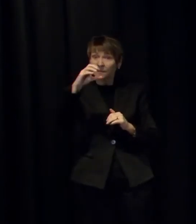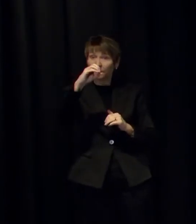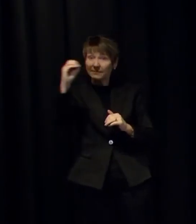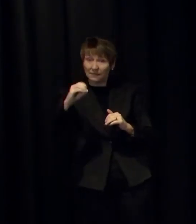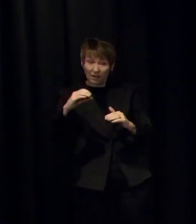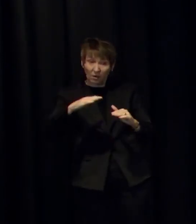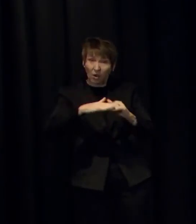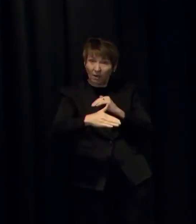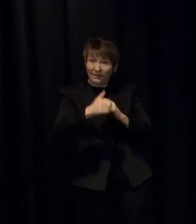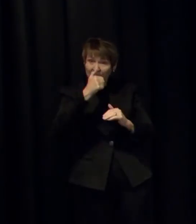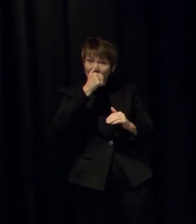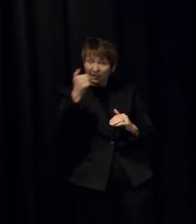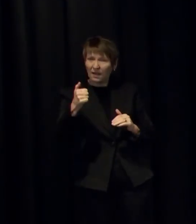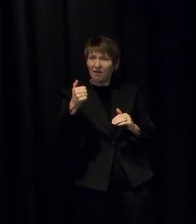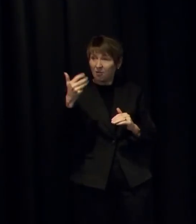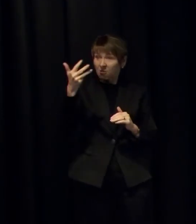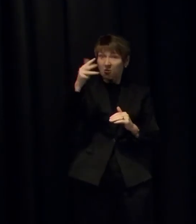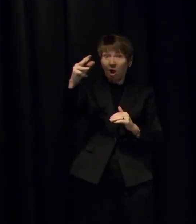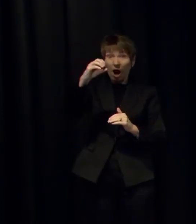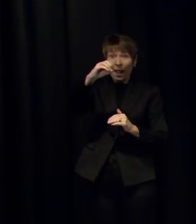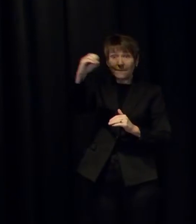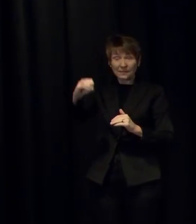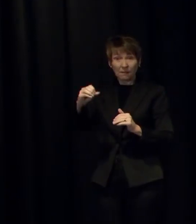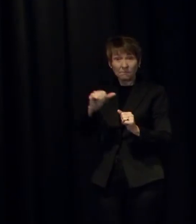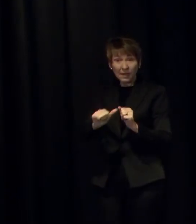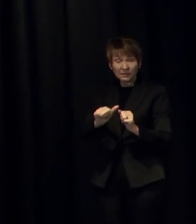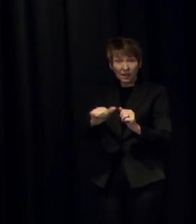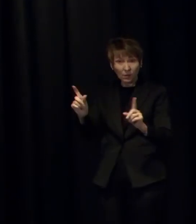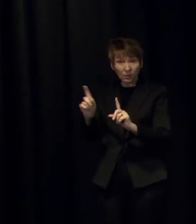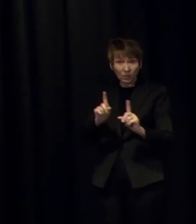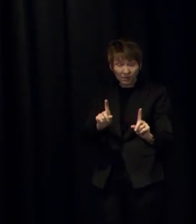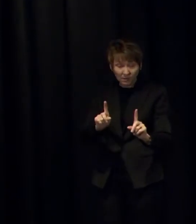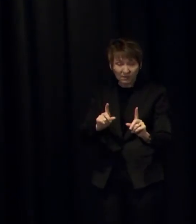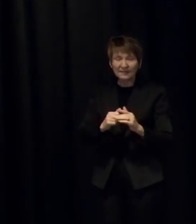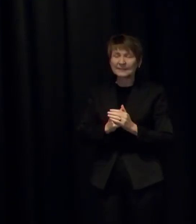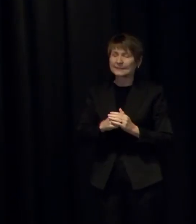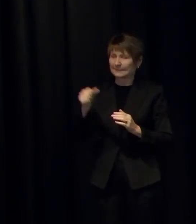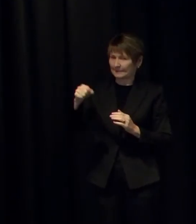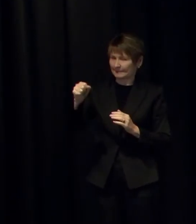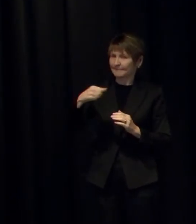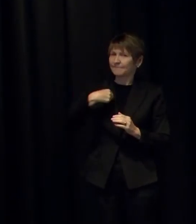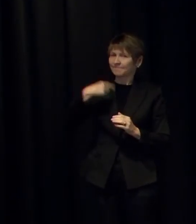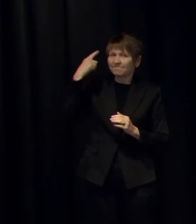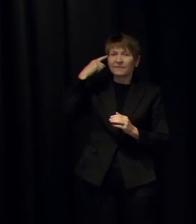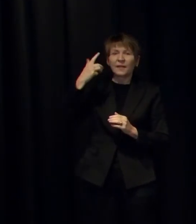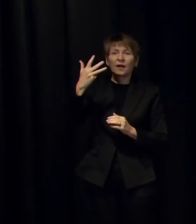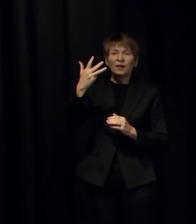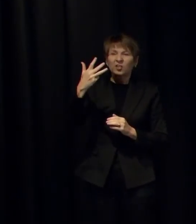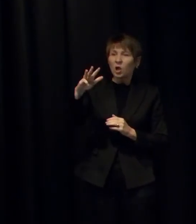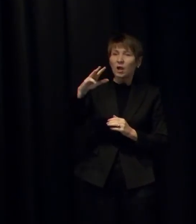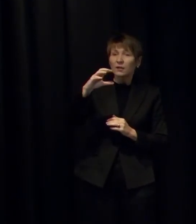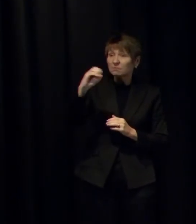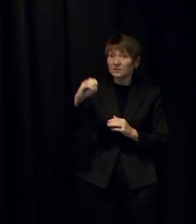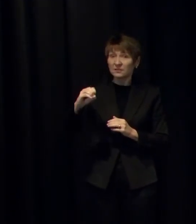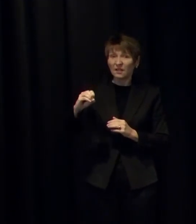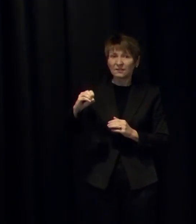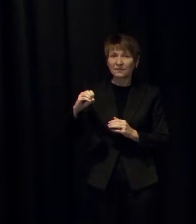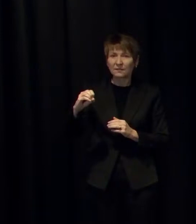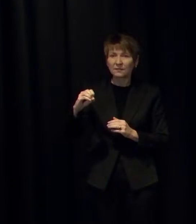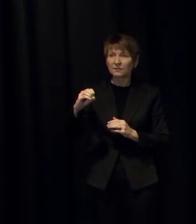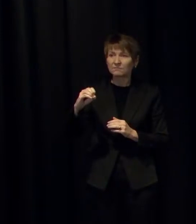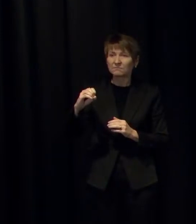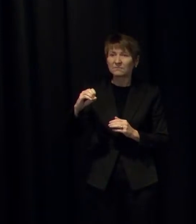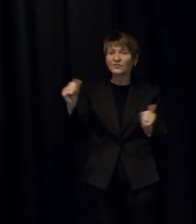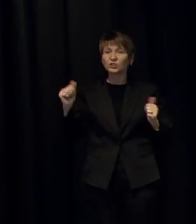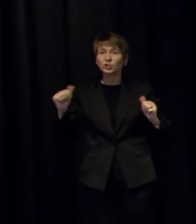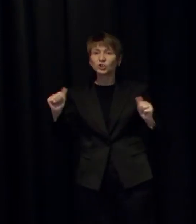long term? I think it will. I think that when you get to 90%, and look, and I don't think it'll just stop at 90%. It's not like a ceiling. I